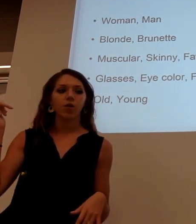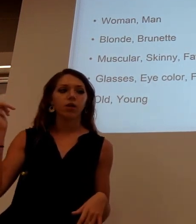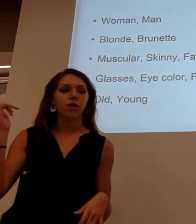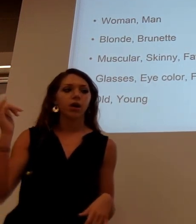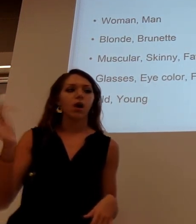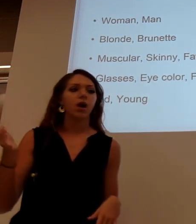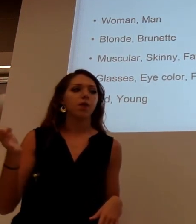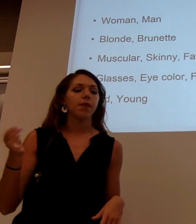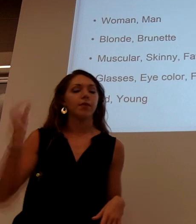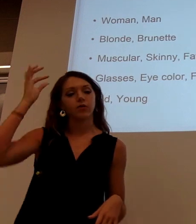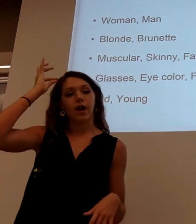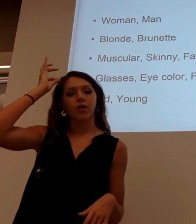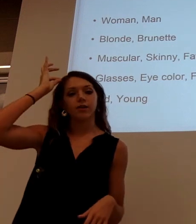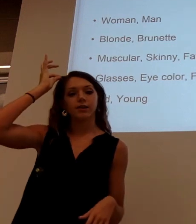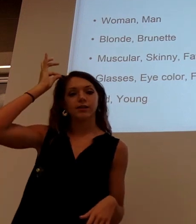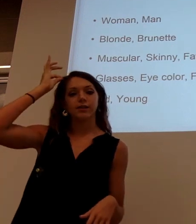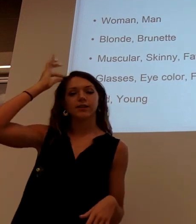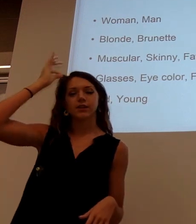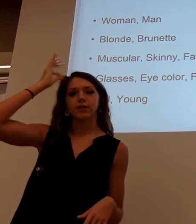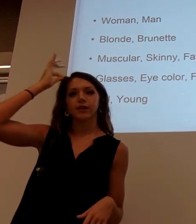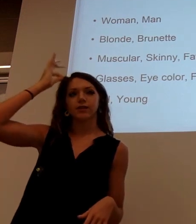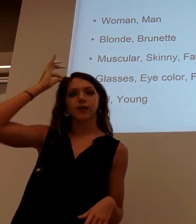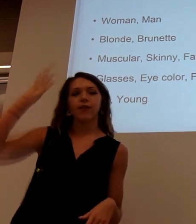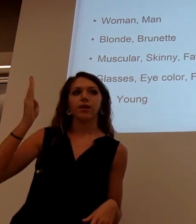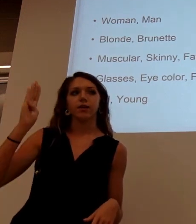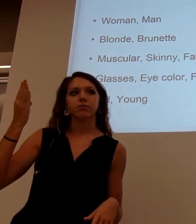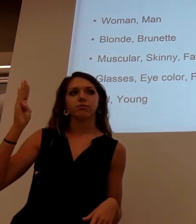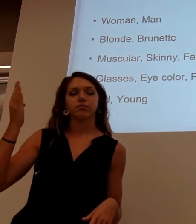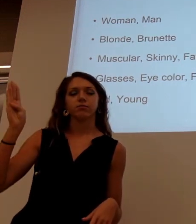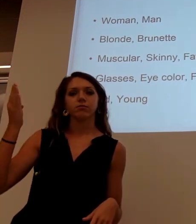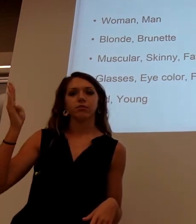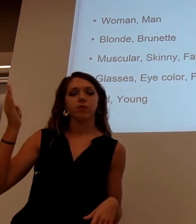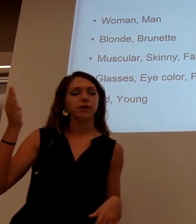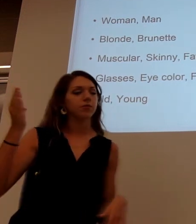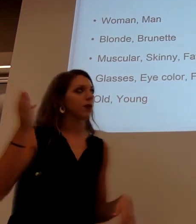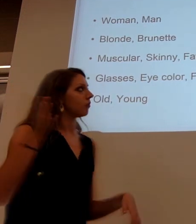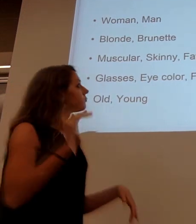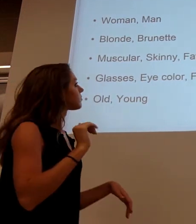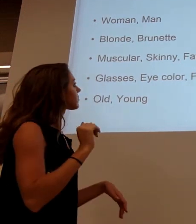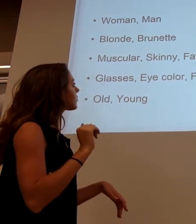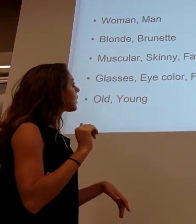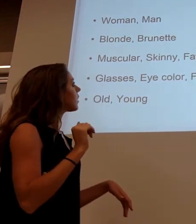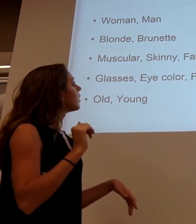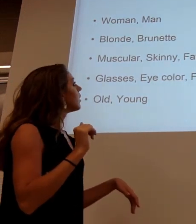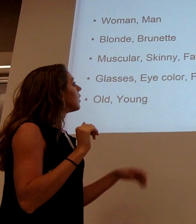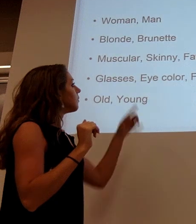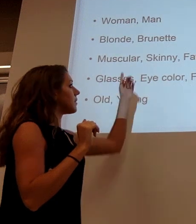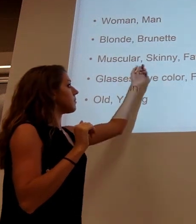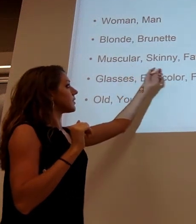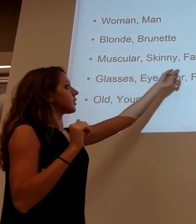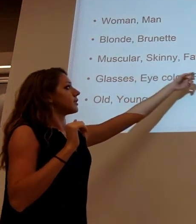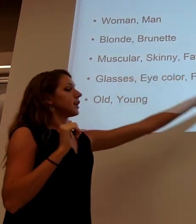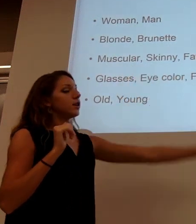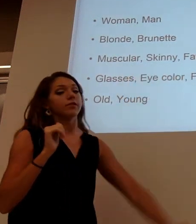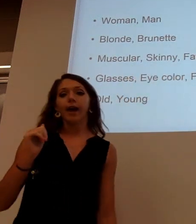yellow, and then brown. And he's going to do this, and then B for brown. Maybe muscular, skinny, or